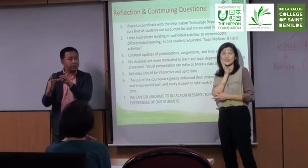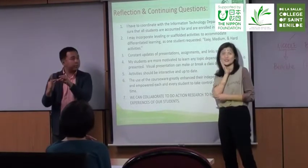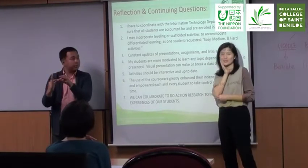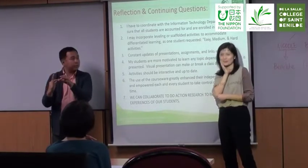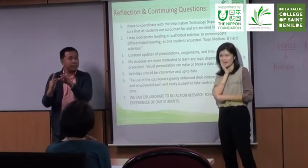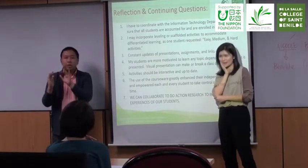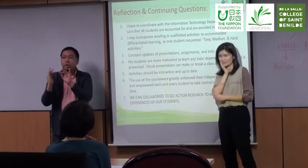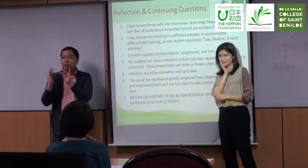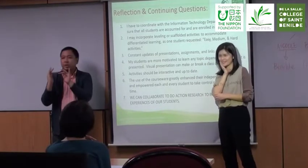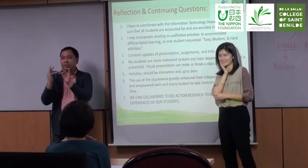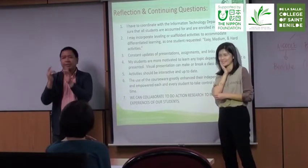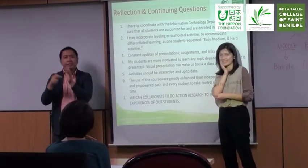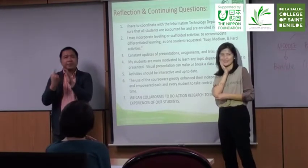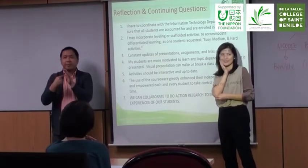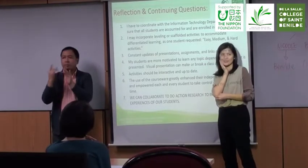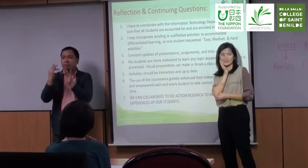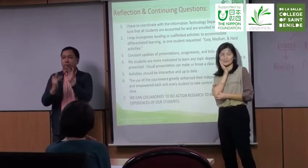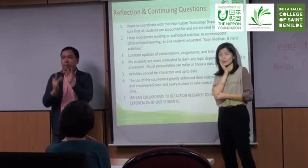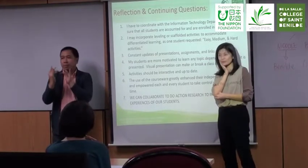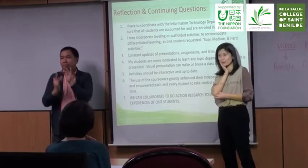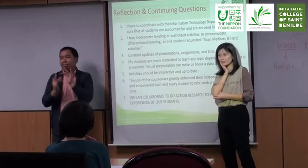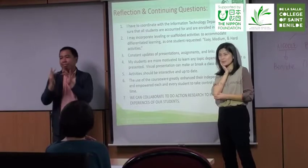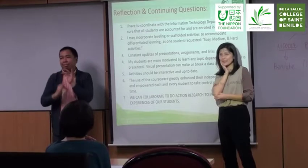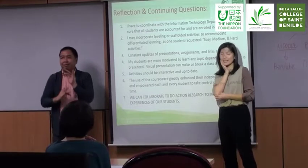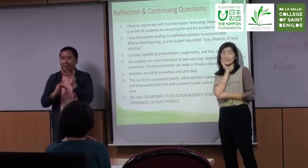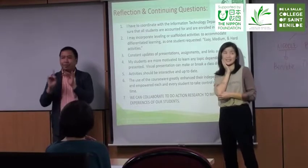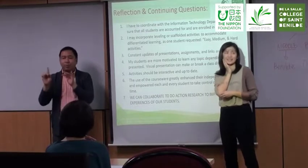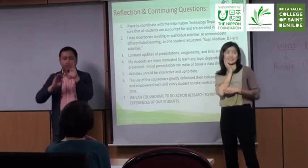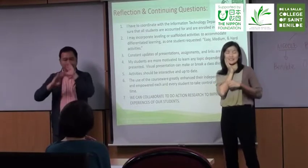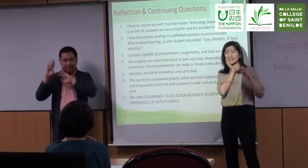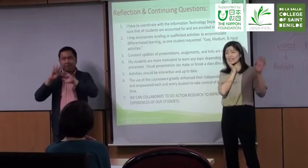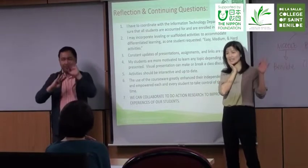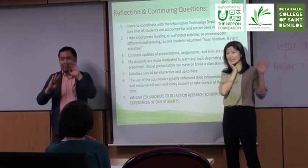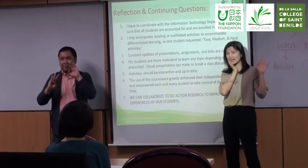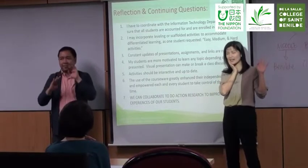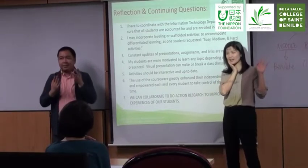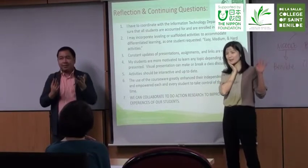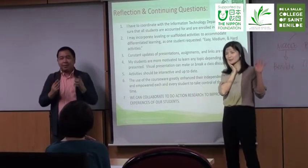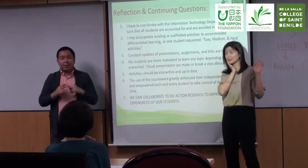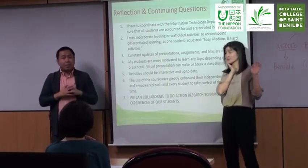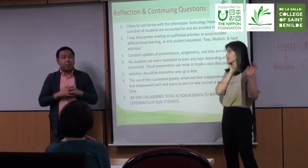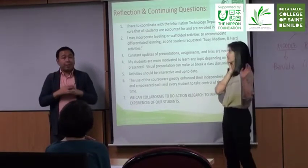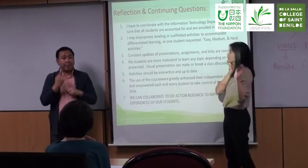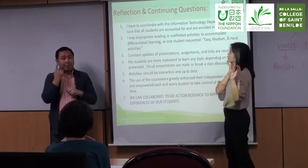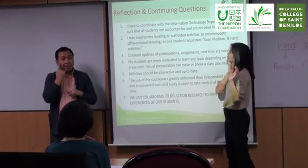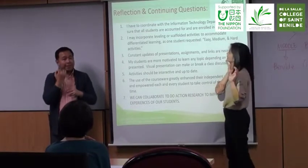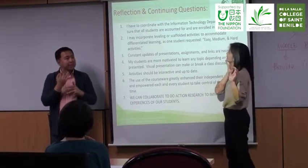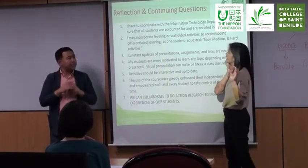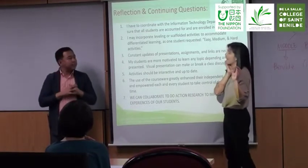internet connection sometimes. So that's one problem, and I think our